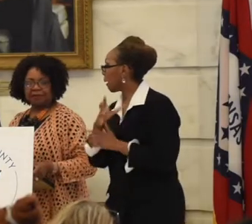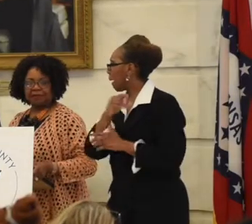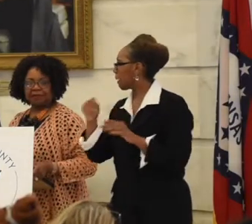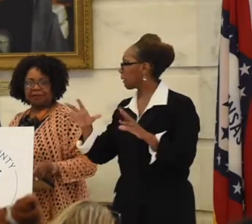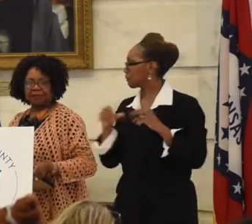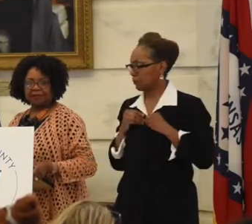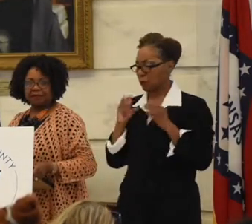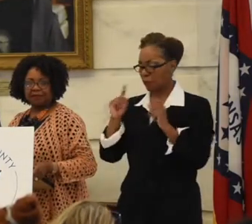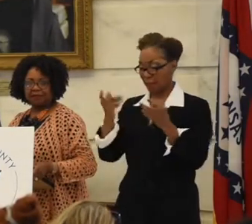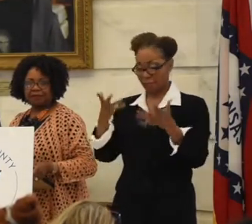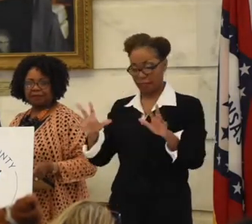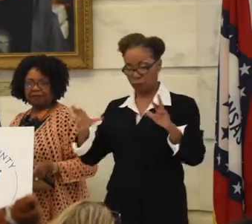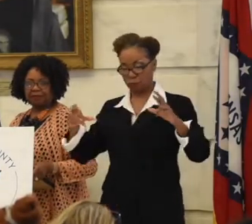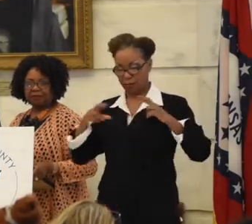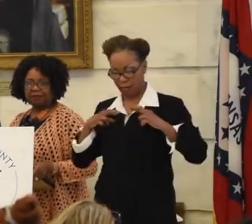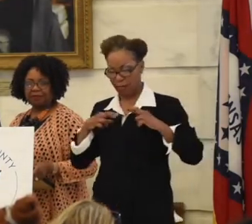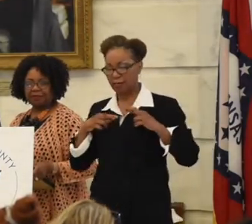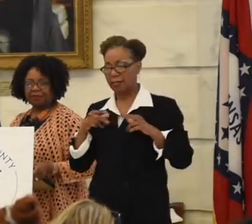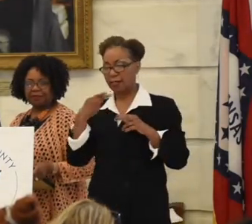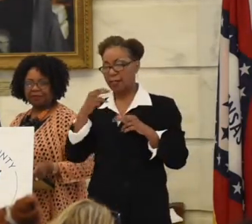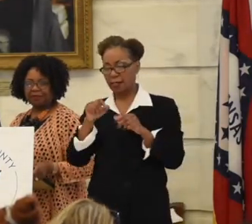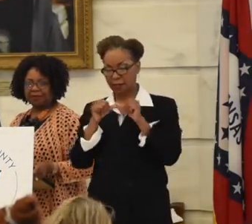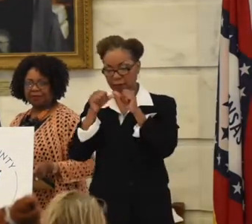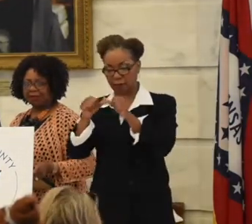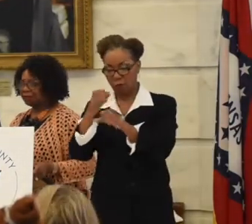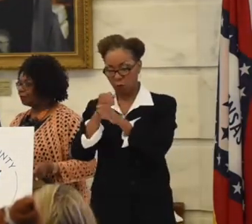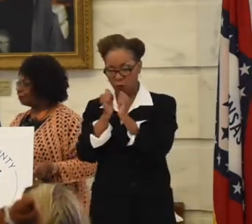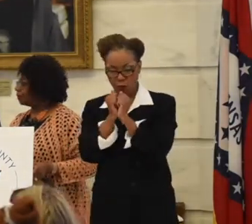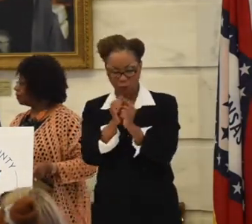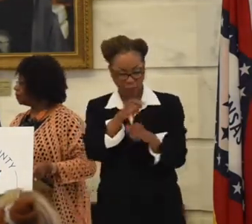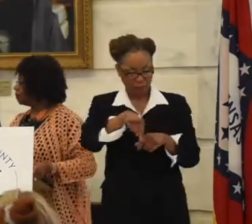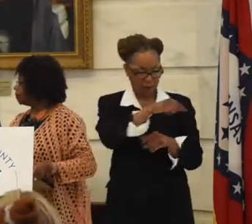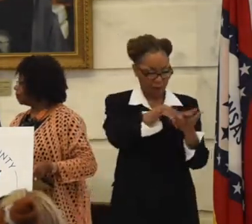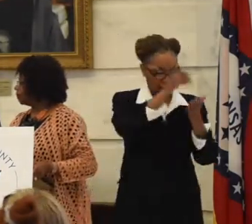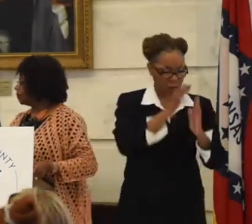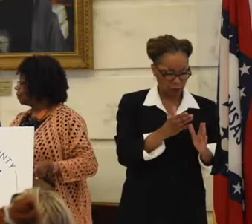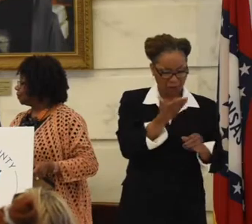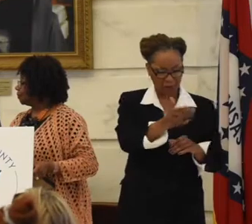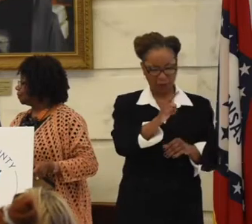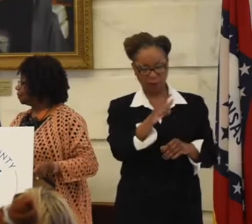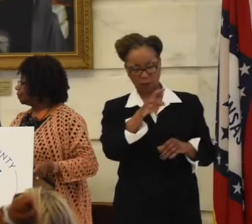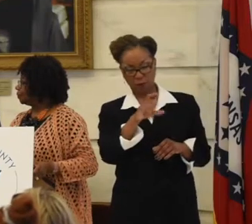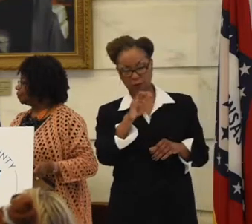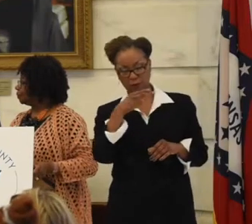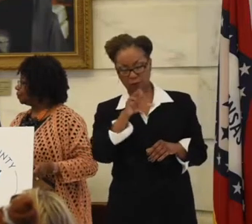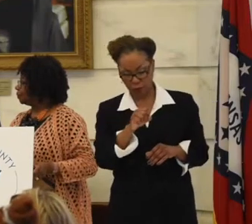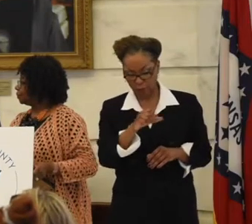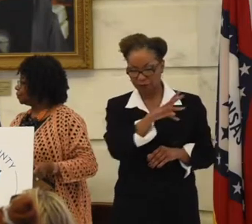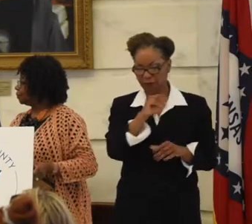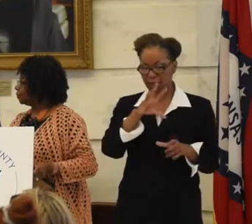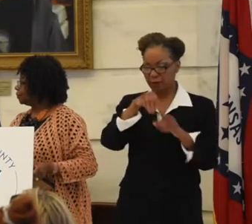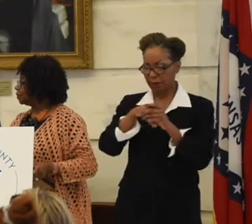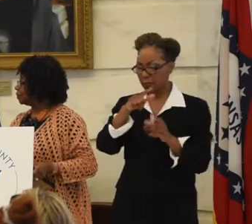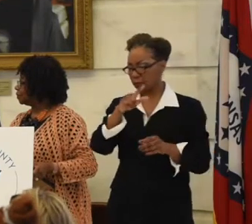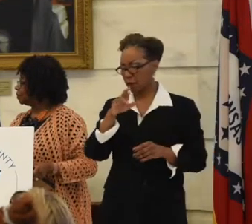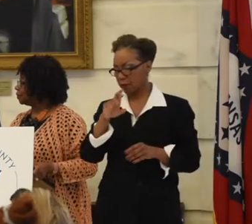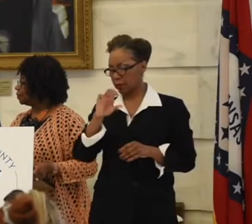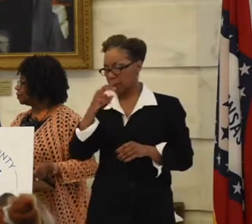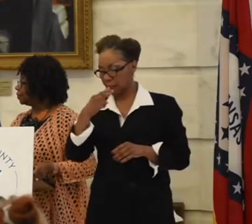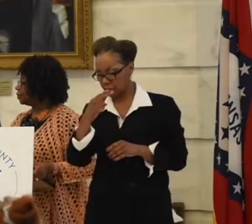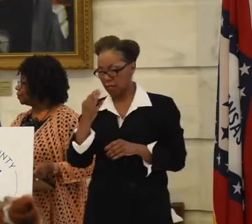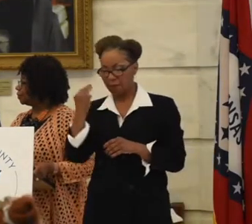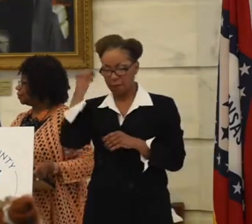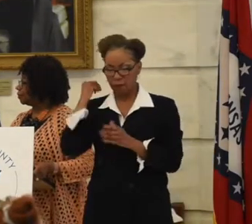After retiring, Mr. West continued to work with the students at Central High School, where he became involved in the LRCH Memory